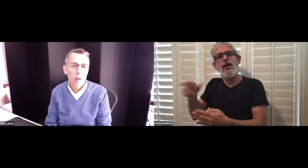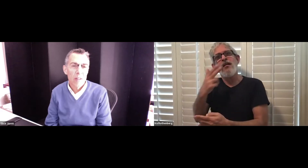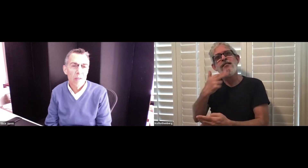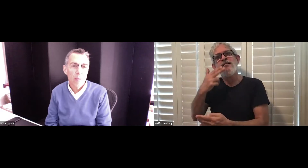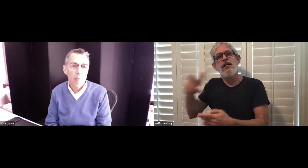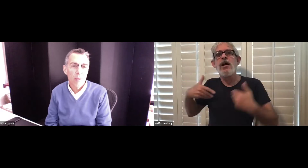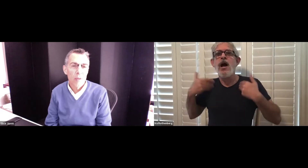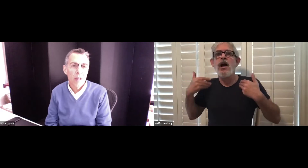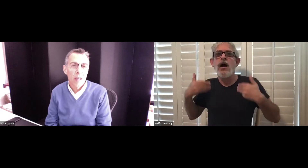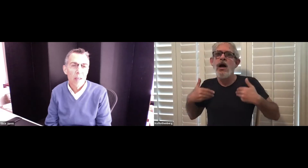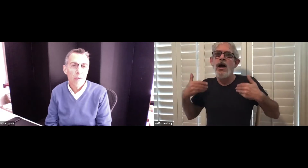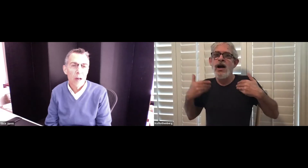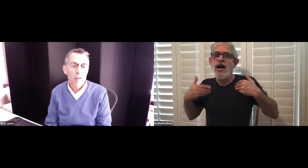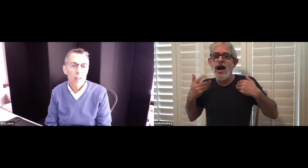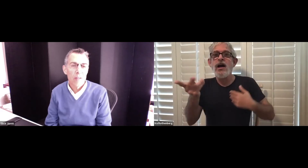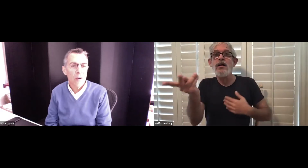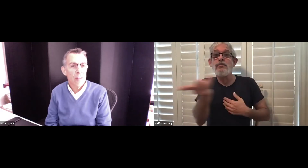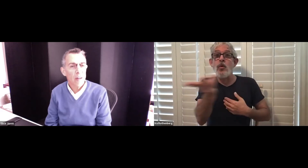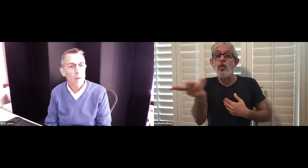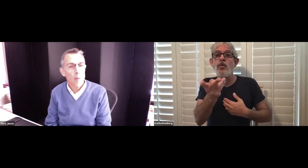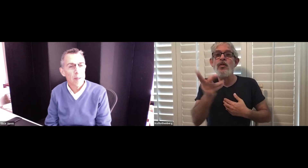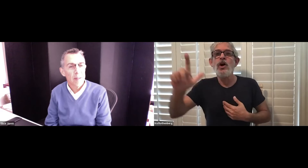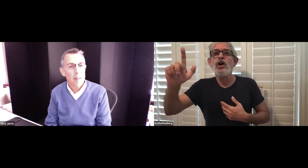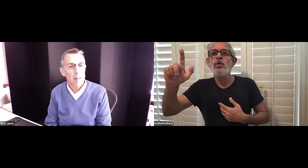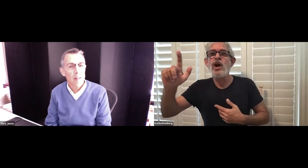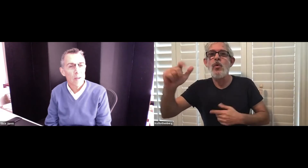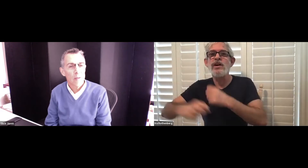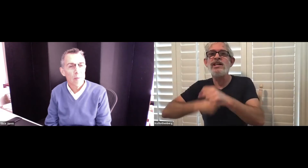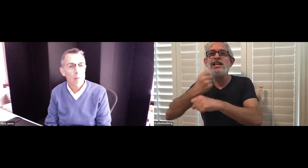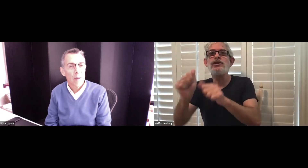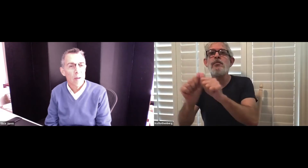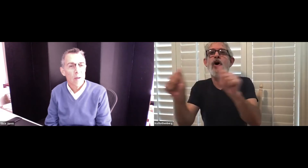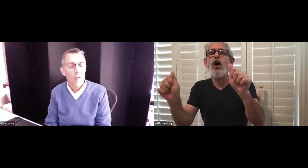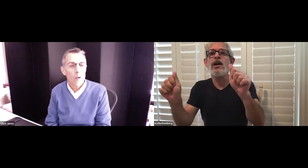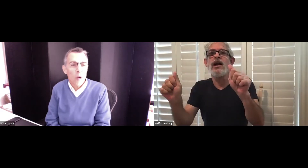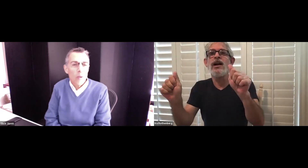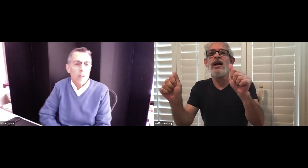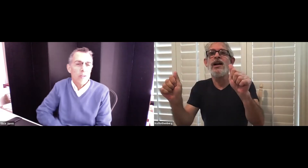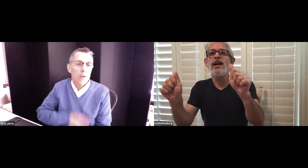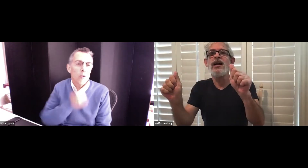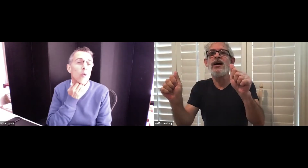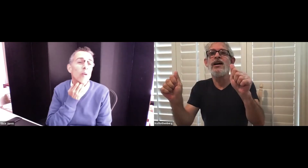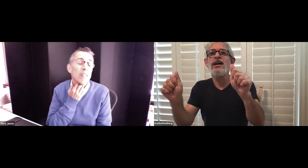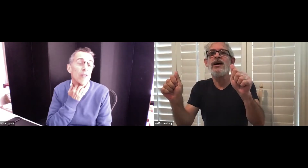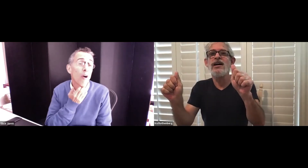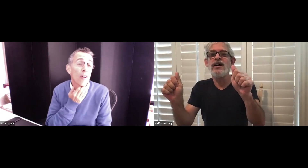different people, he found this very young woman, the 2 of them were 21 years old, 21 years apart.